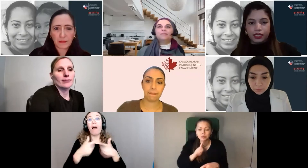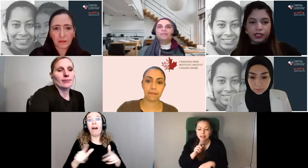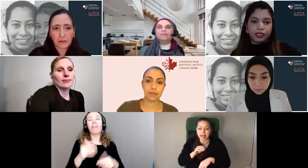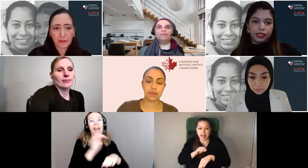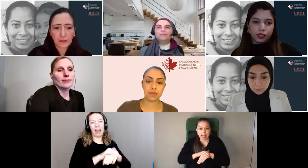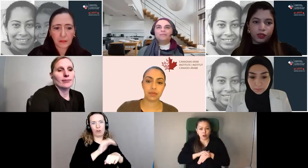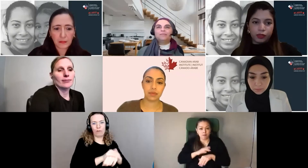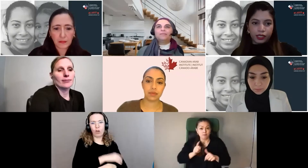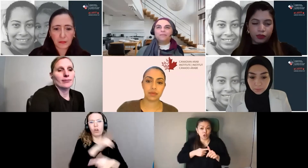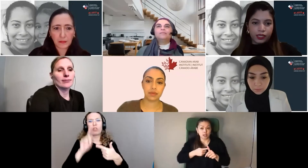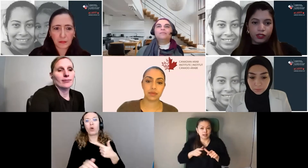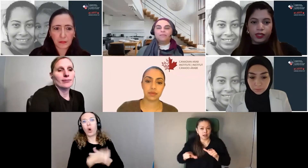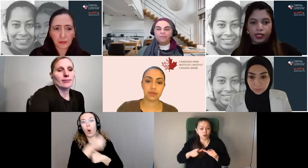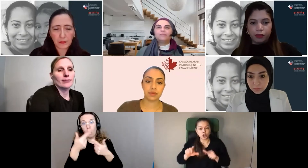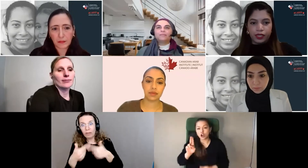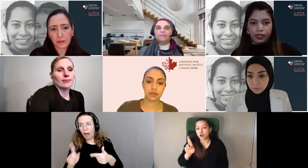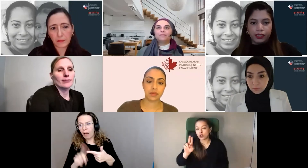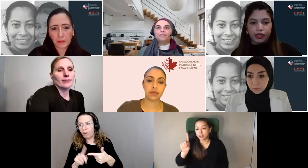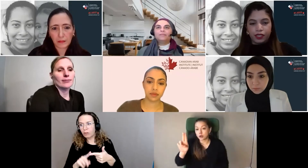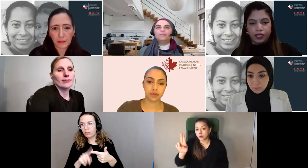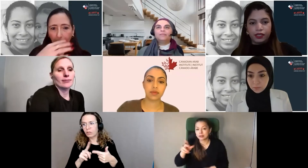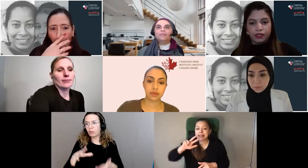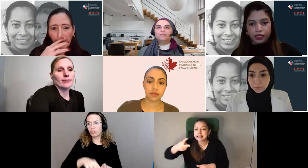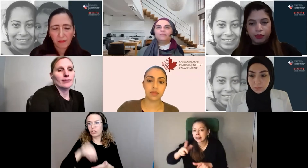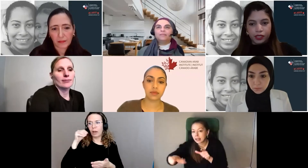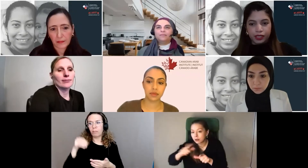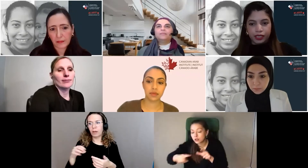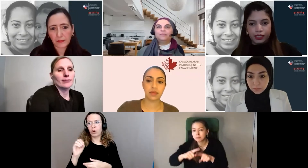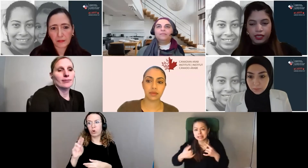had to unlearn and learn so many new things when I came to Canada and navigate that